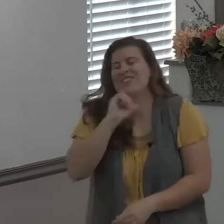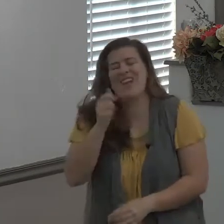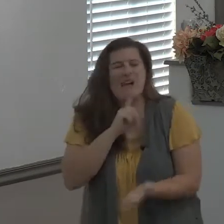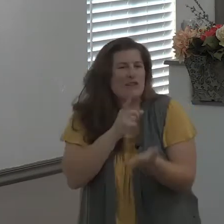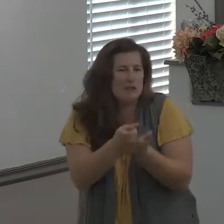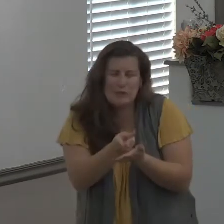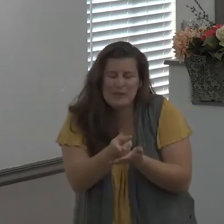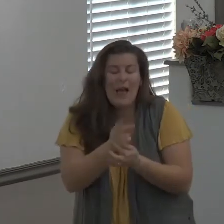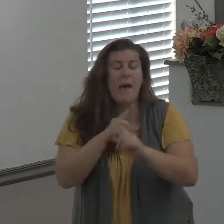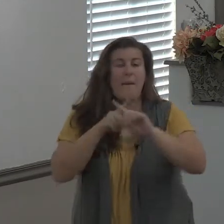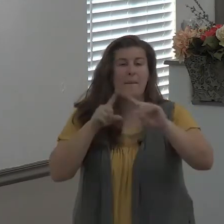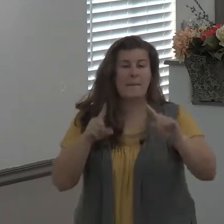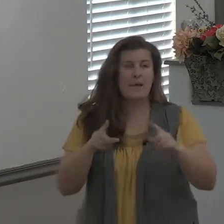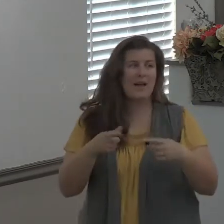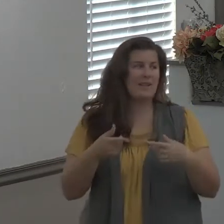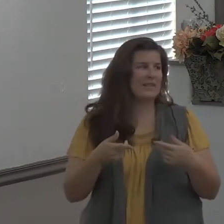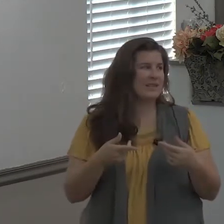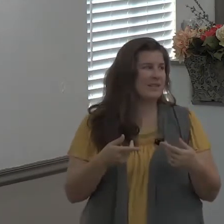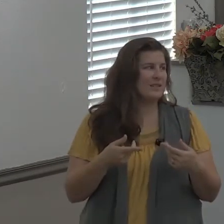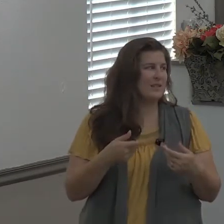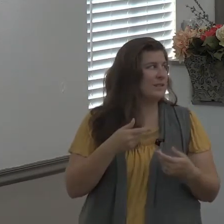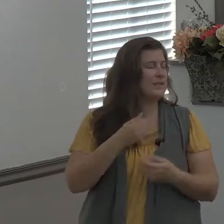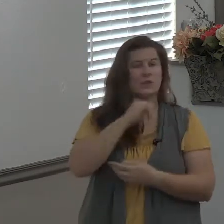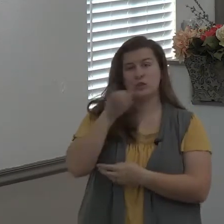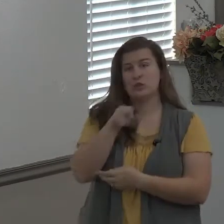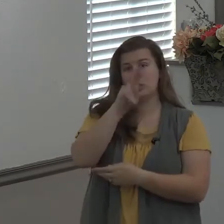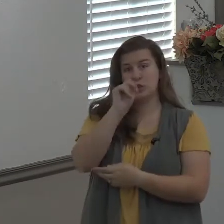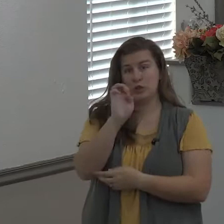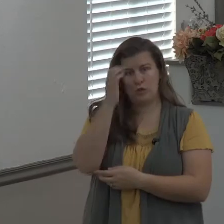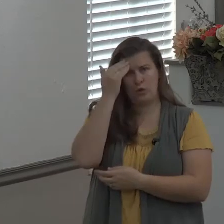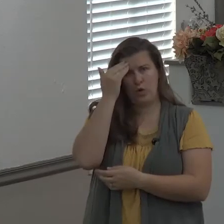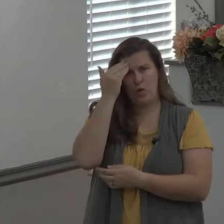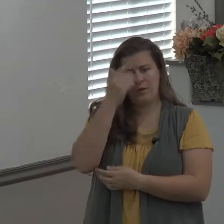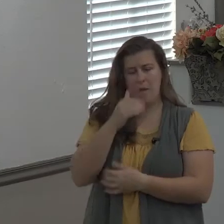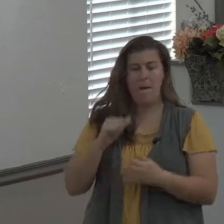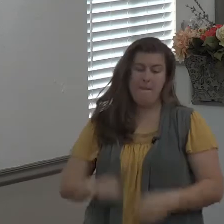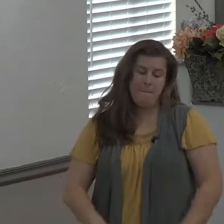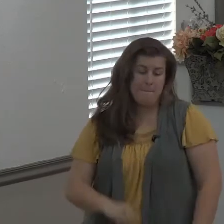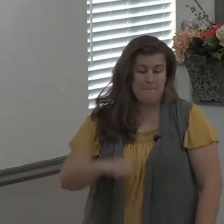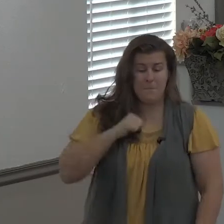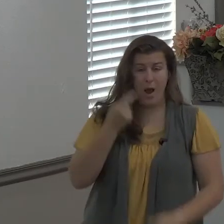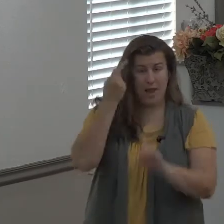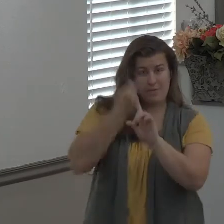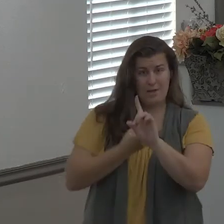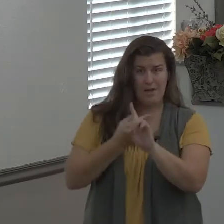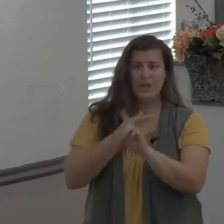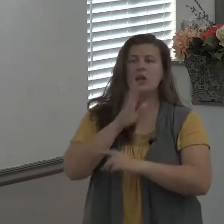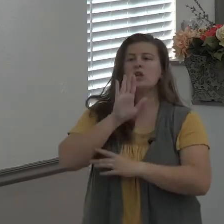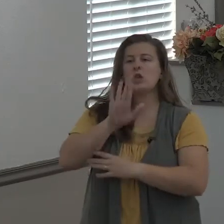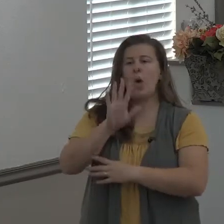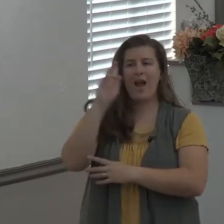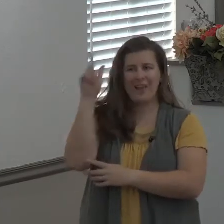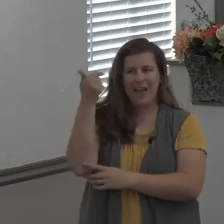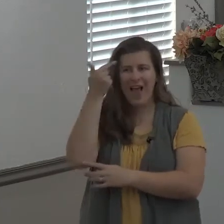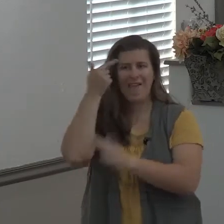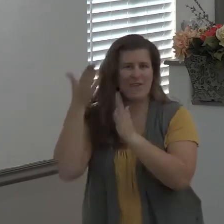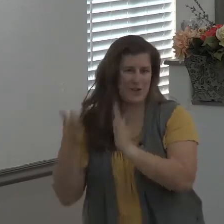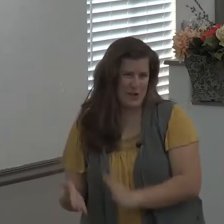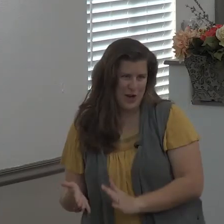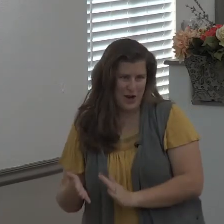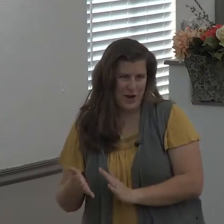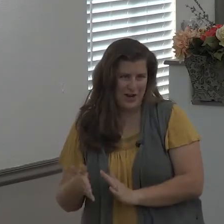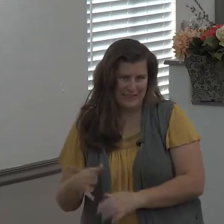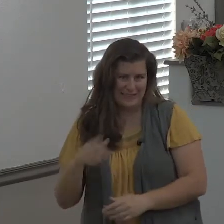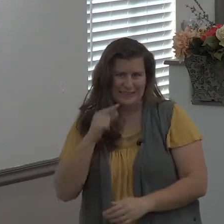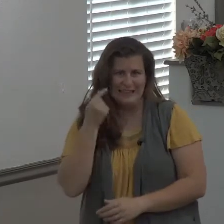And I joke with you because I know you're going, yeah, I know, we're aware. The signs are up everywhere. June is Pride Month,